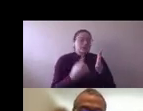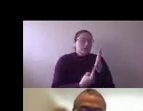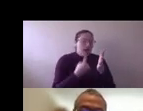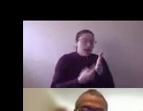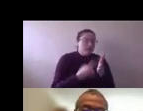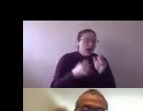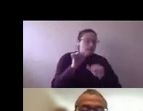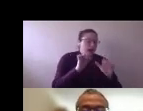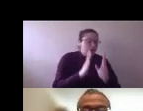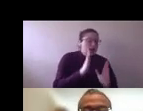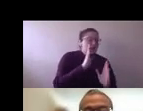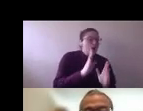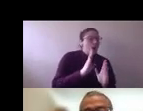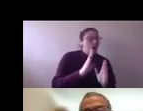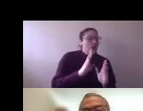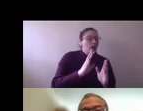will be